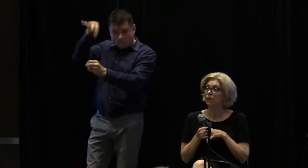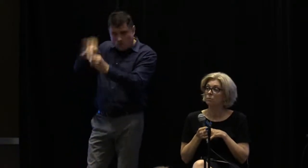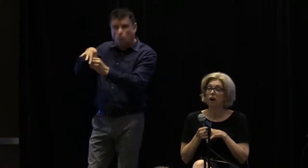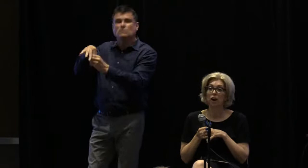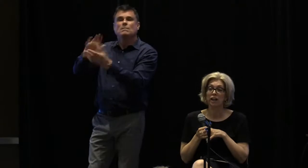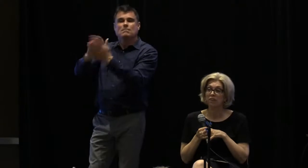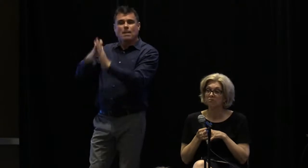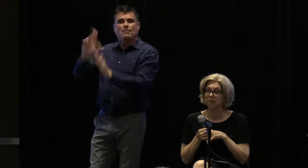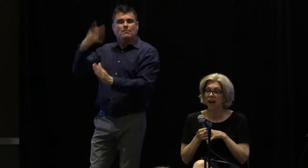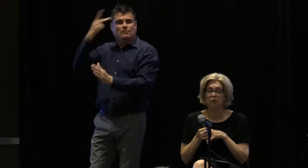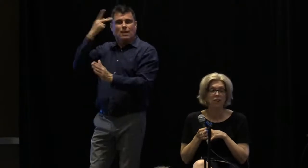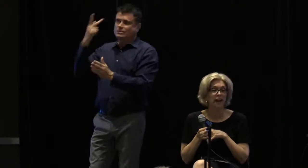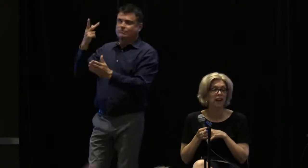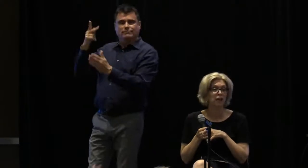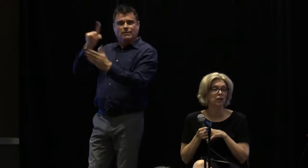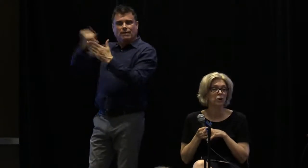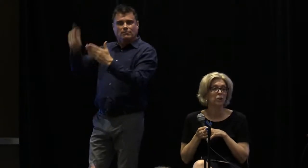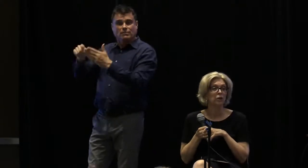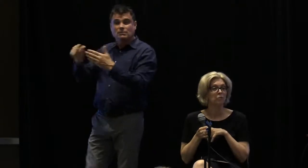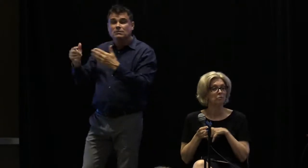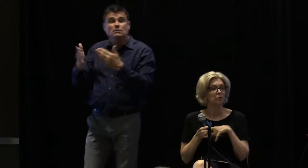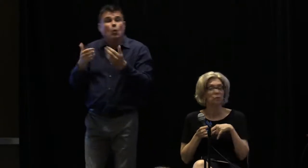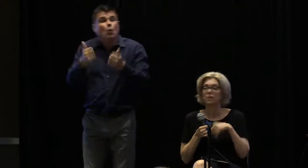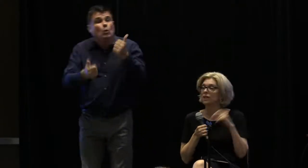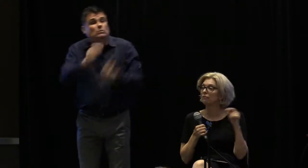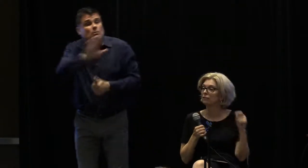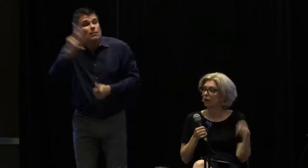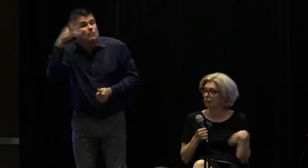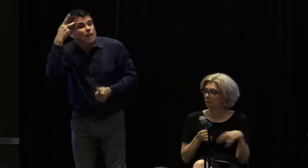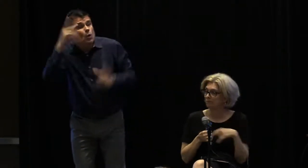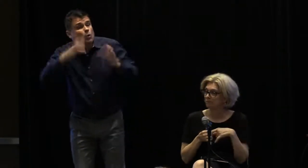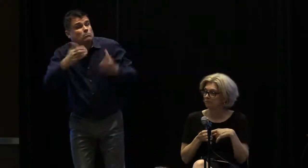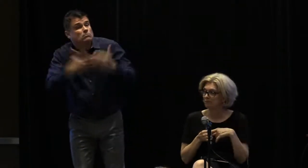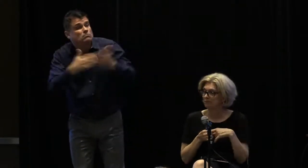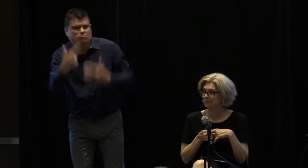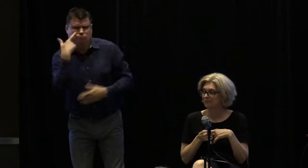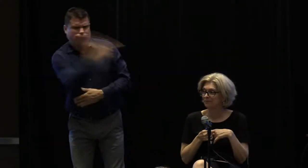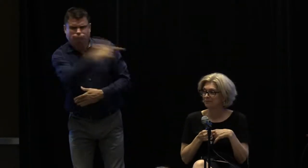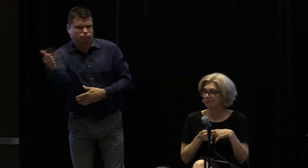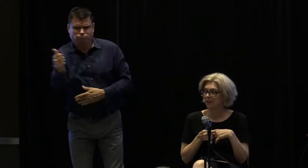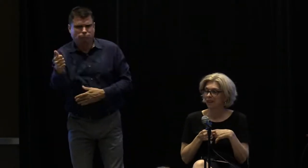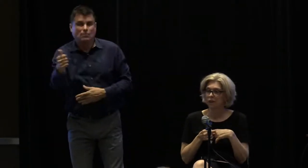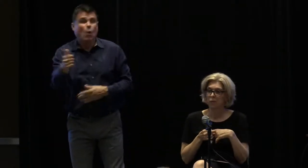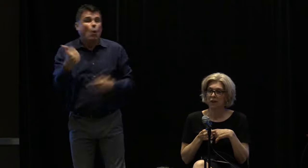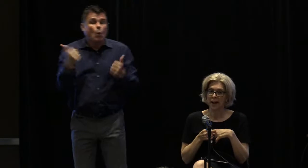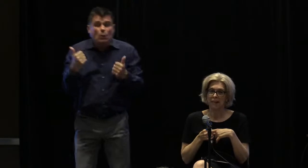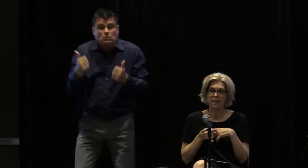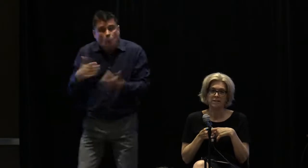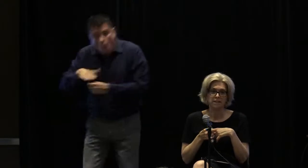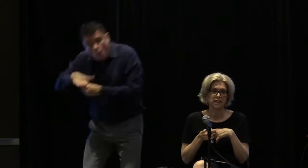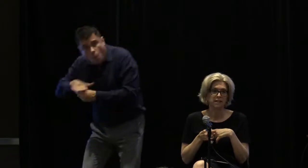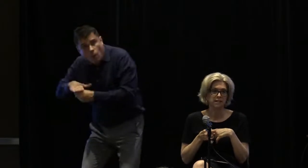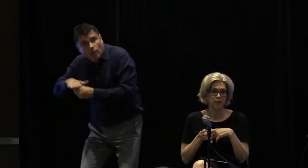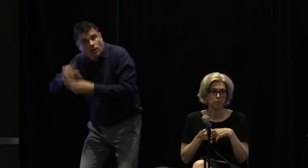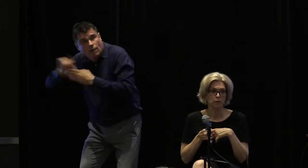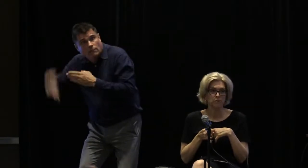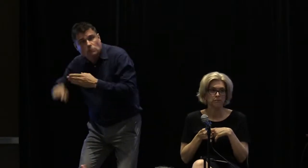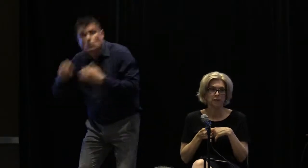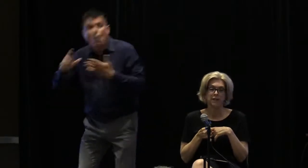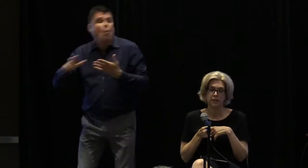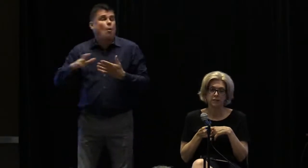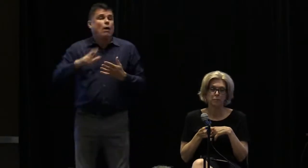don't care which party, I don't care which level of government. But having a seat at the